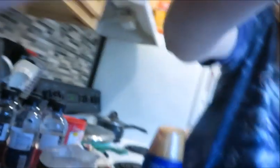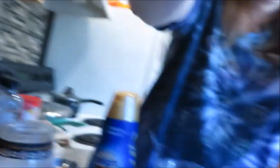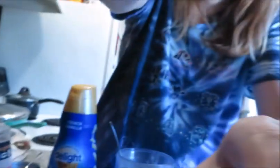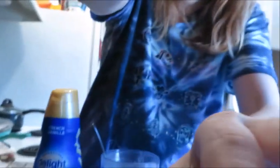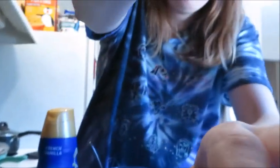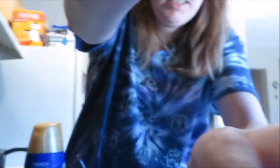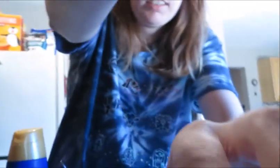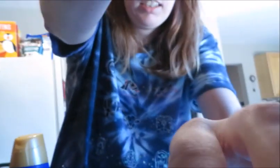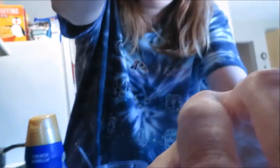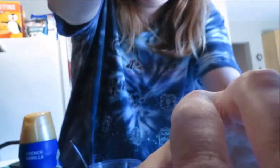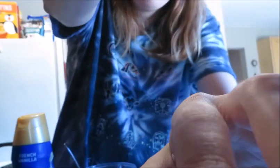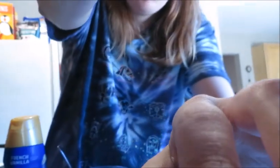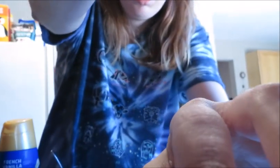Alright, I'm back now.